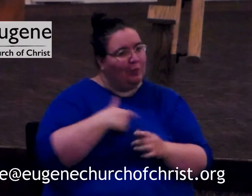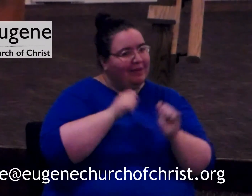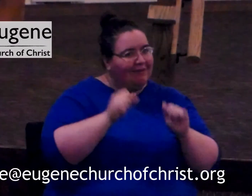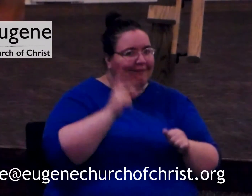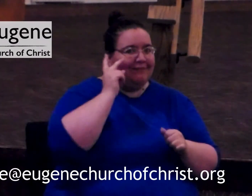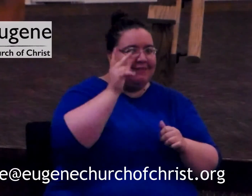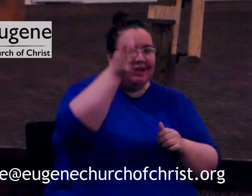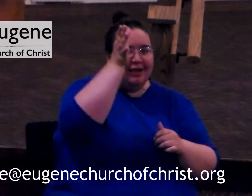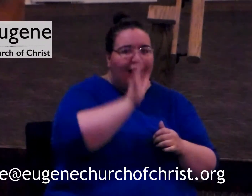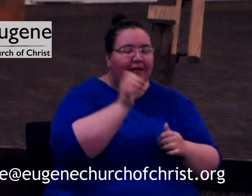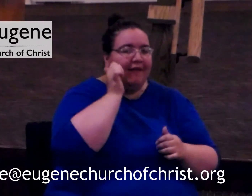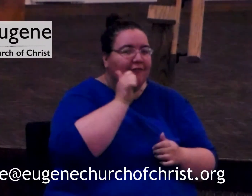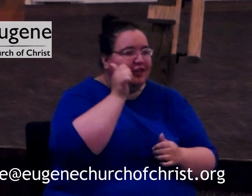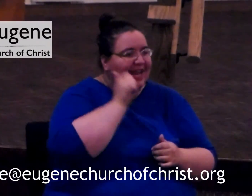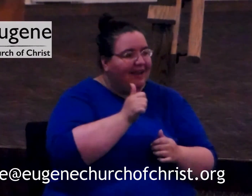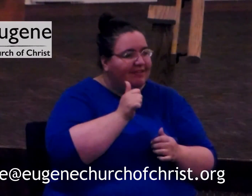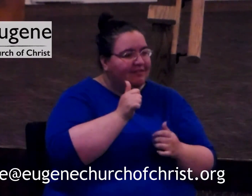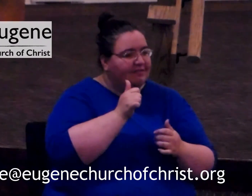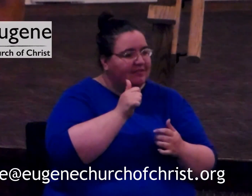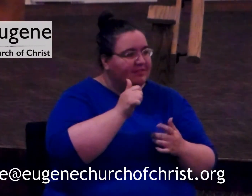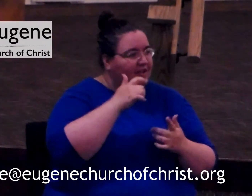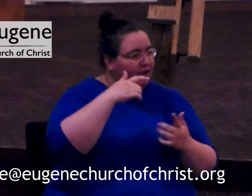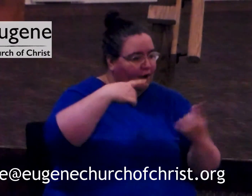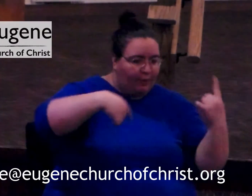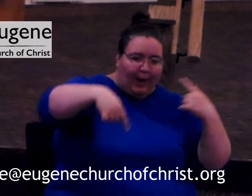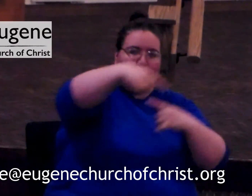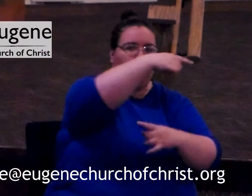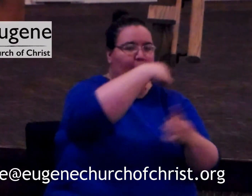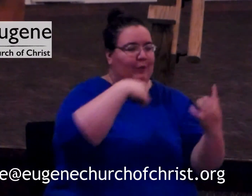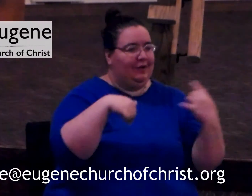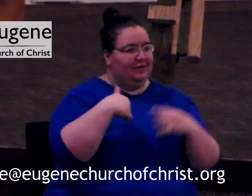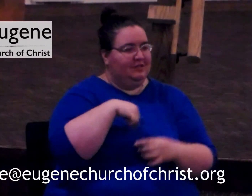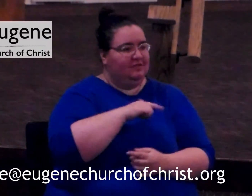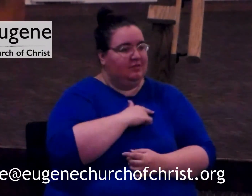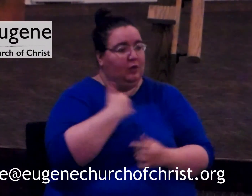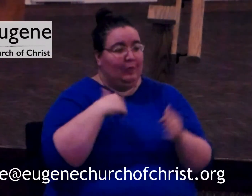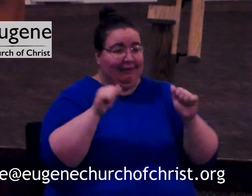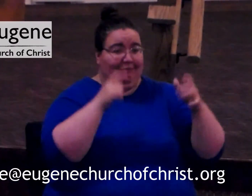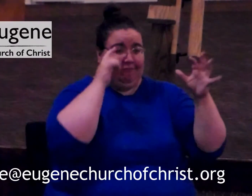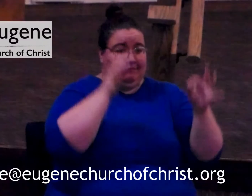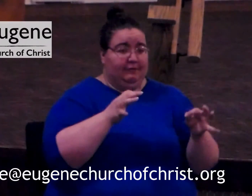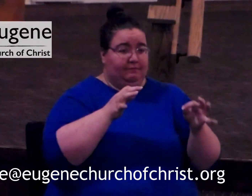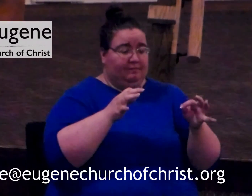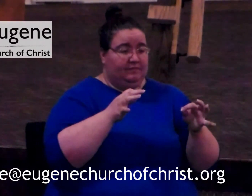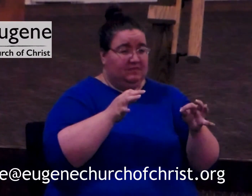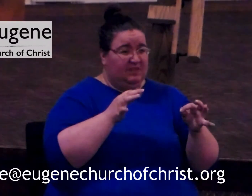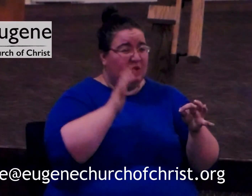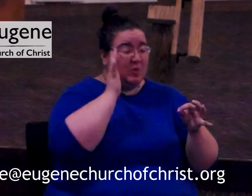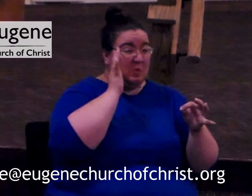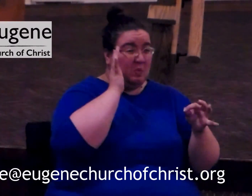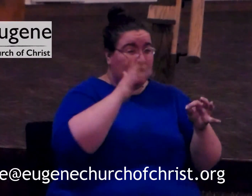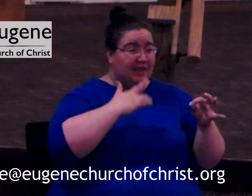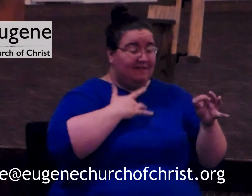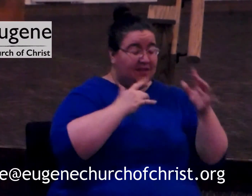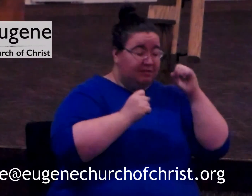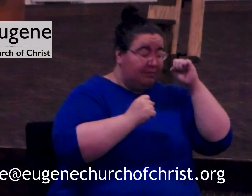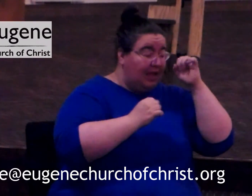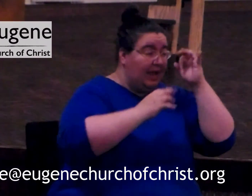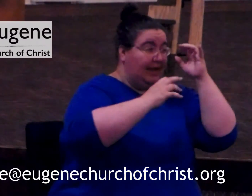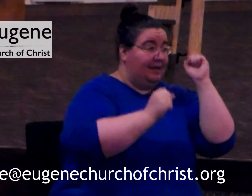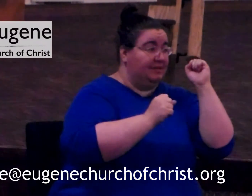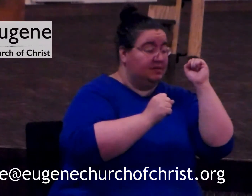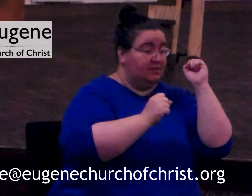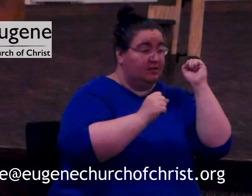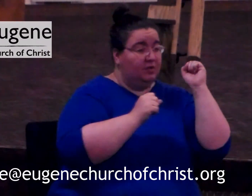work around us. And we can make a decision at that point. Are we going to be amazed by him, or are we going to be